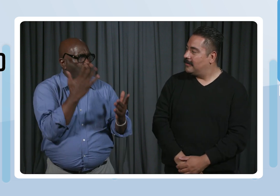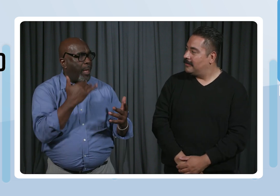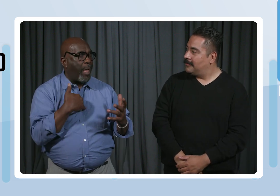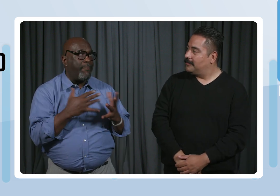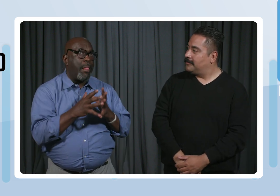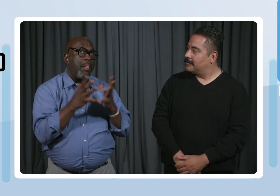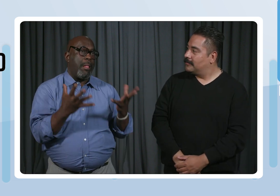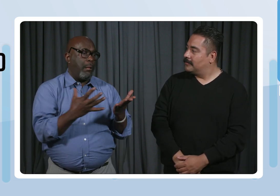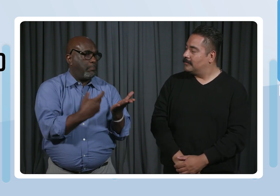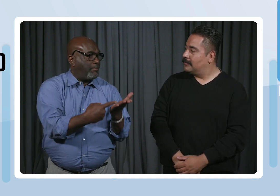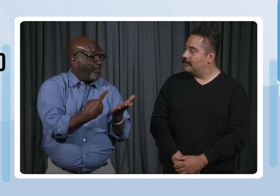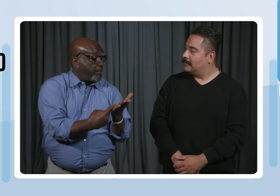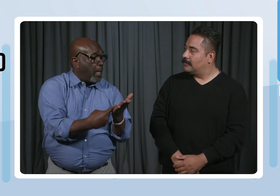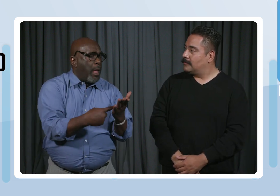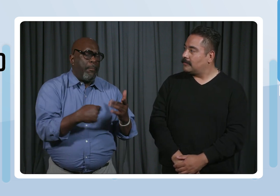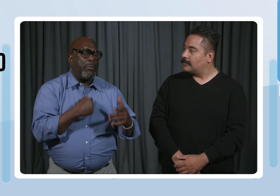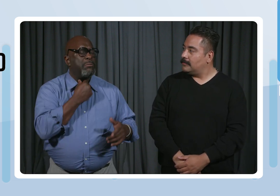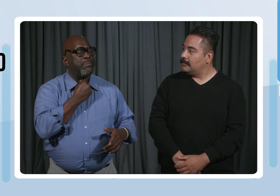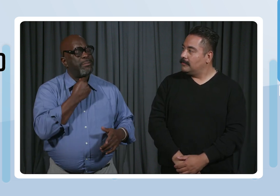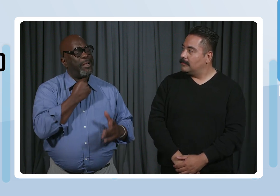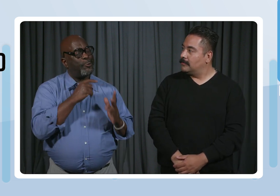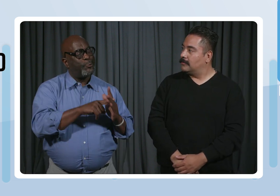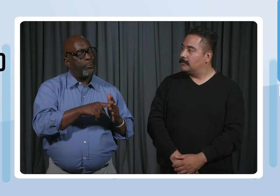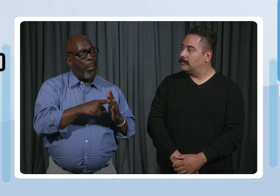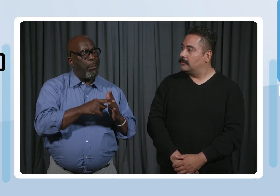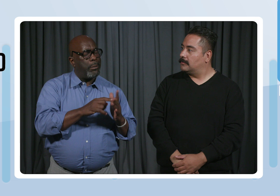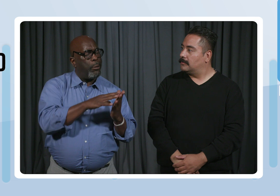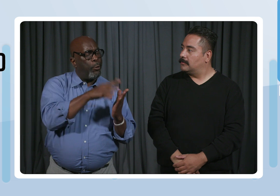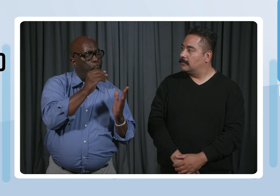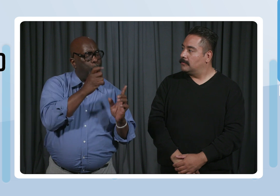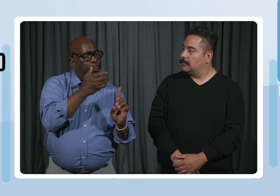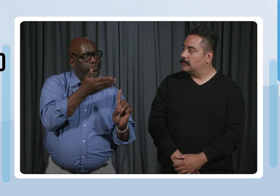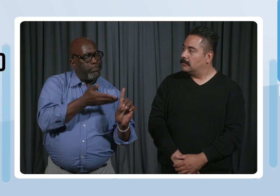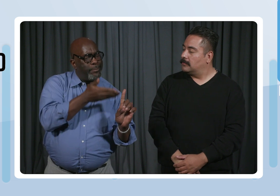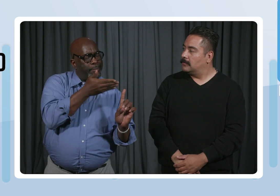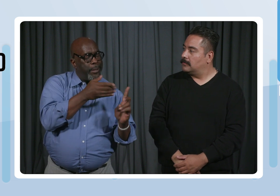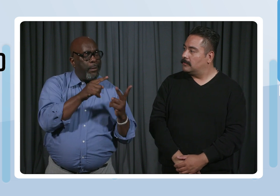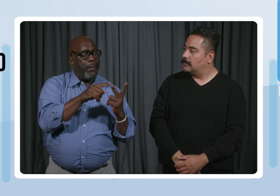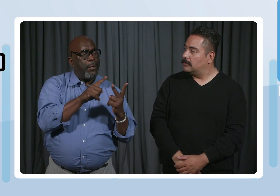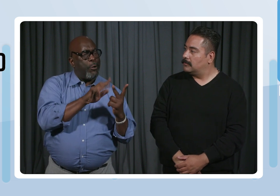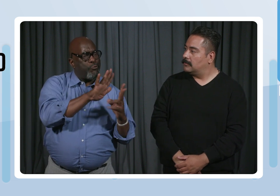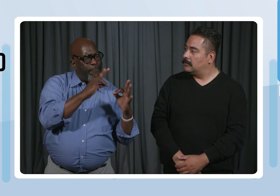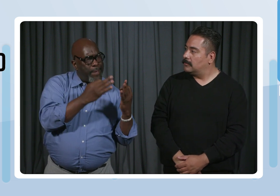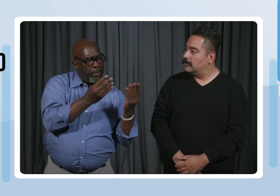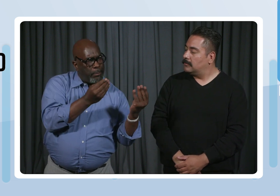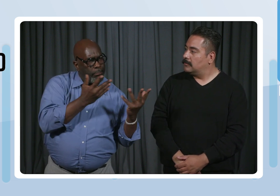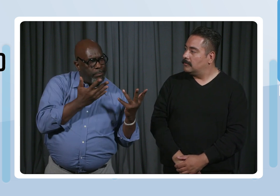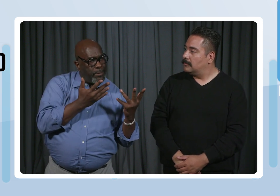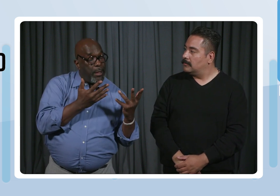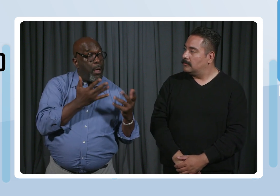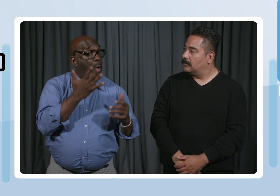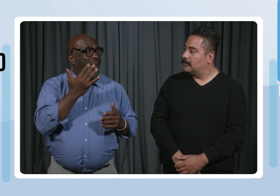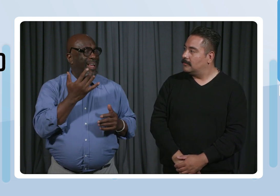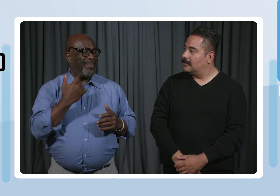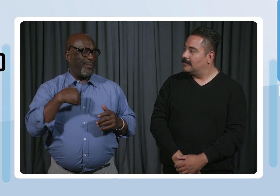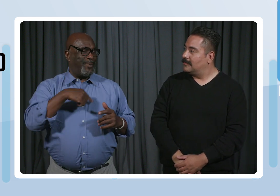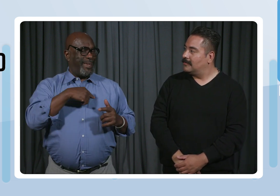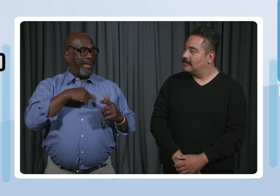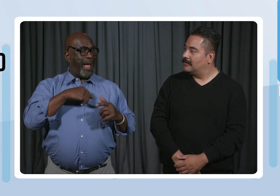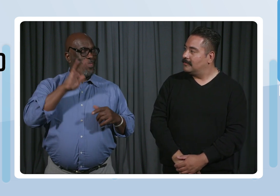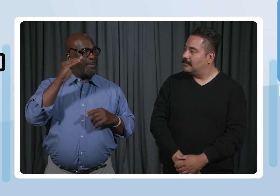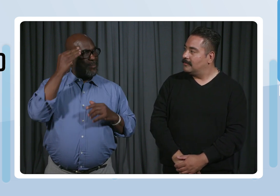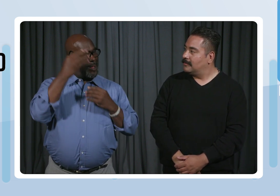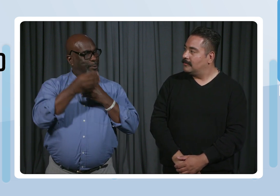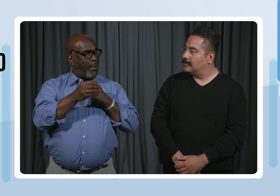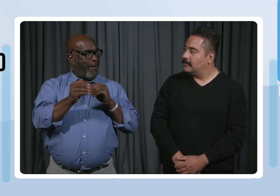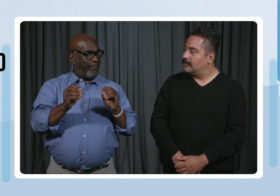about. But we wanted to just start off by learning a little bit more about you and your family because, we are the mayor's office for